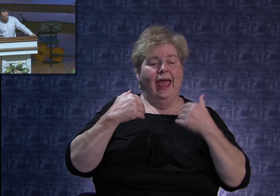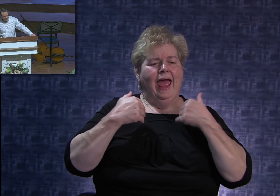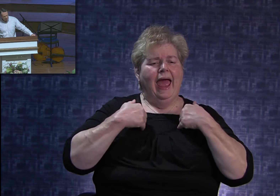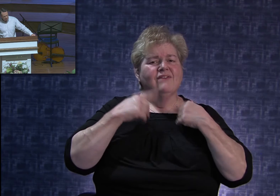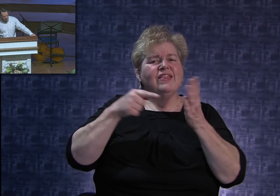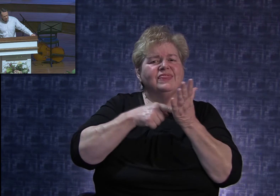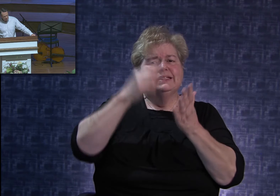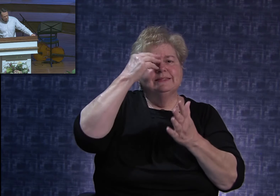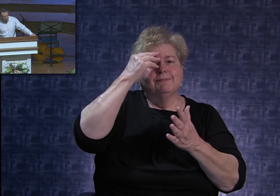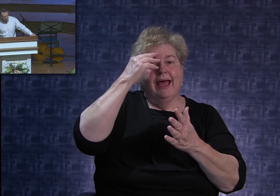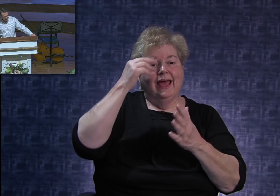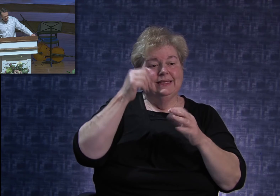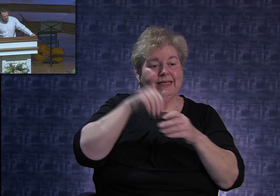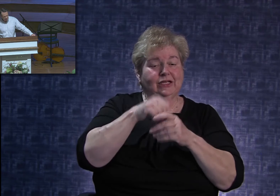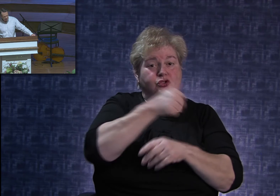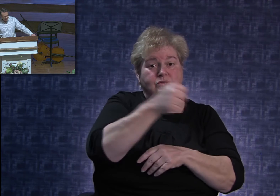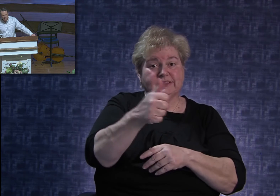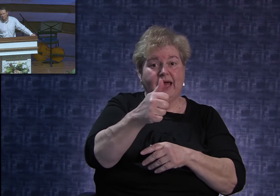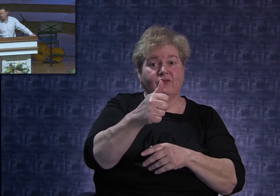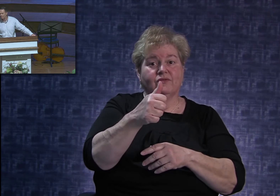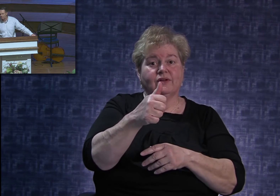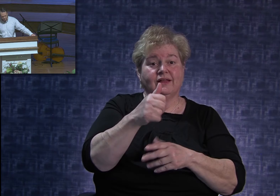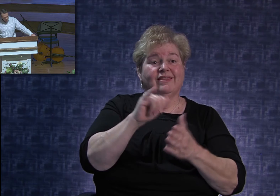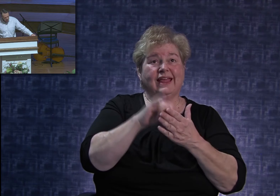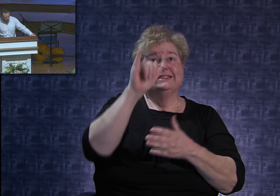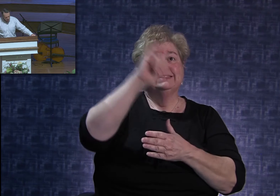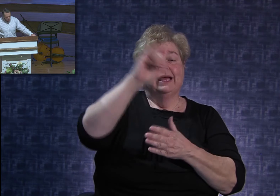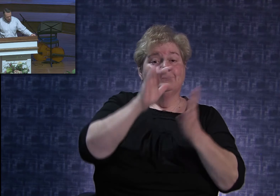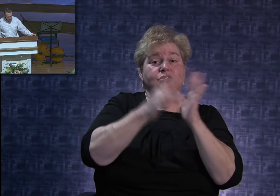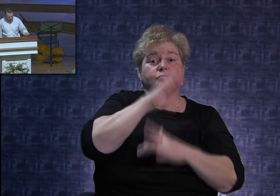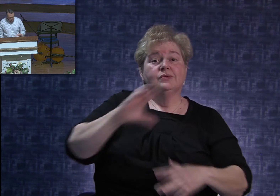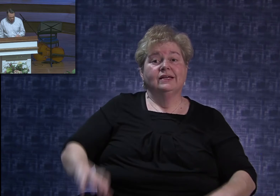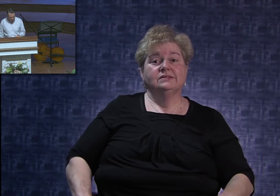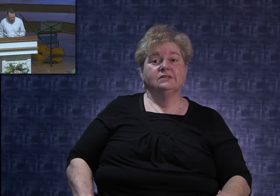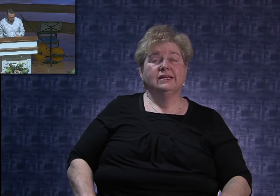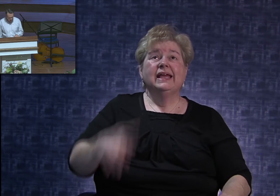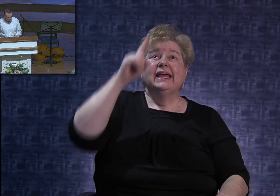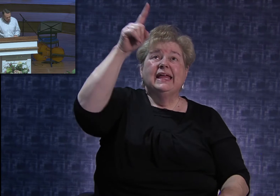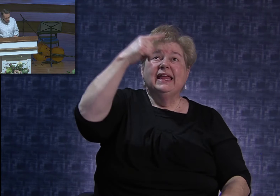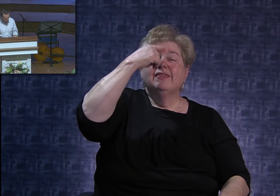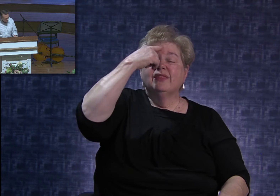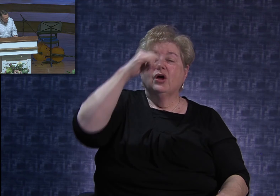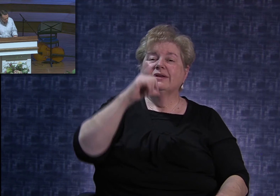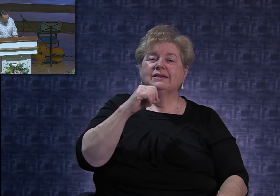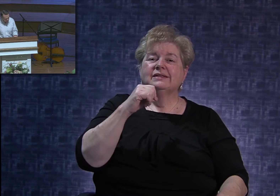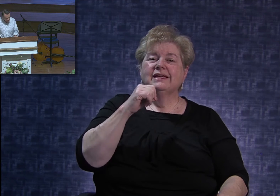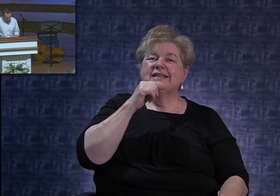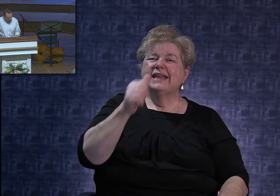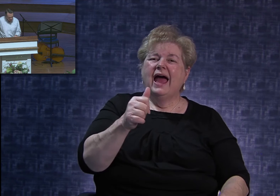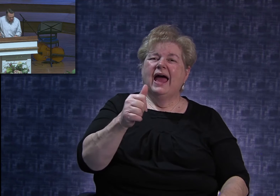among yourselves, which is yours in Christ Jesus, who thought it not robbery," or thought